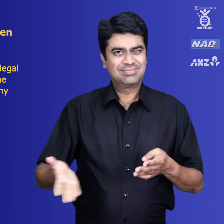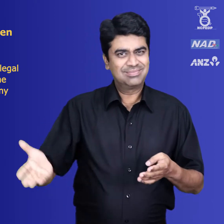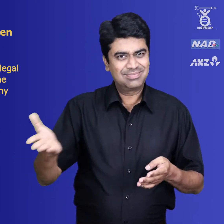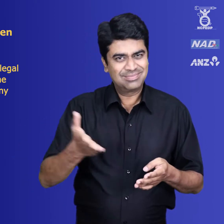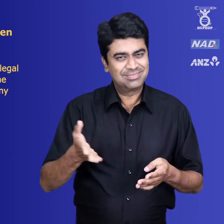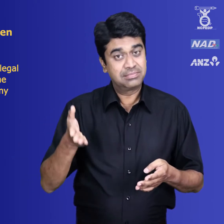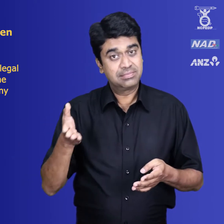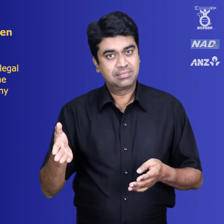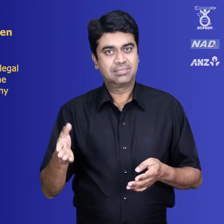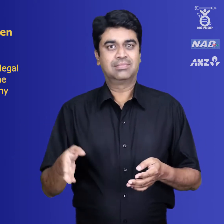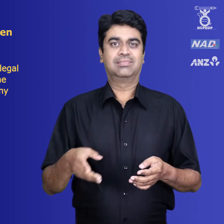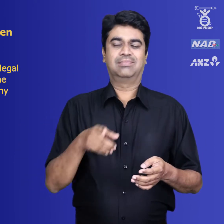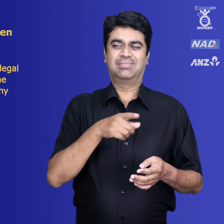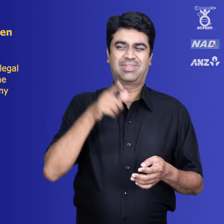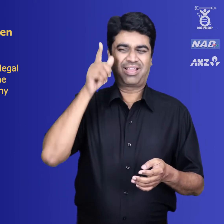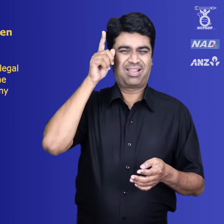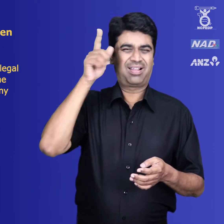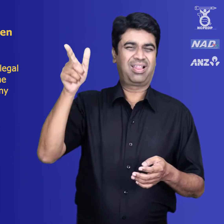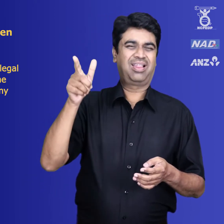rules made thereunder.